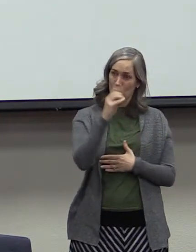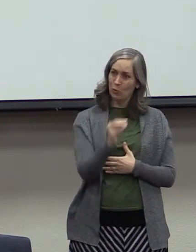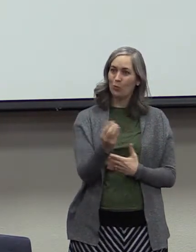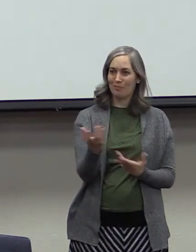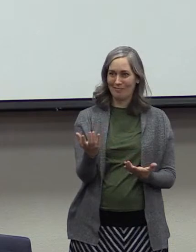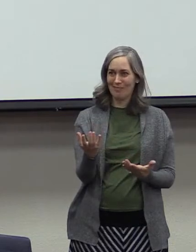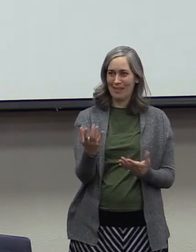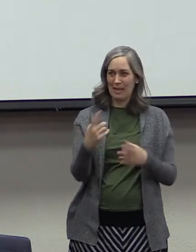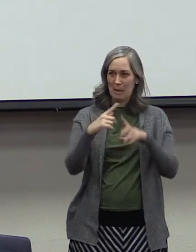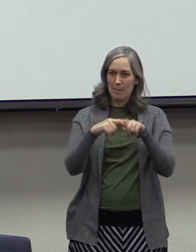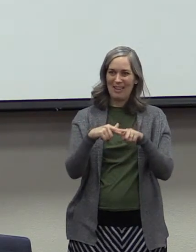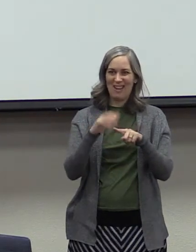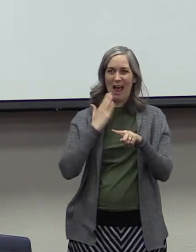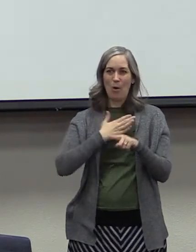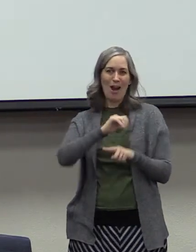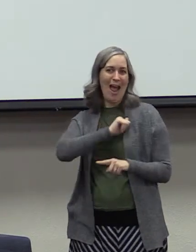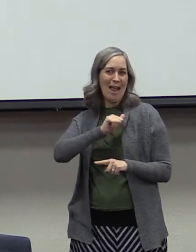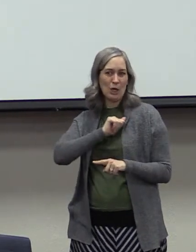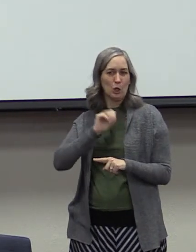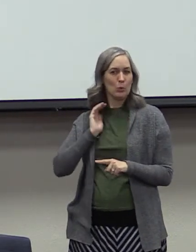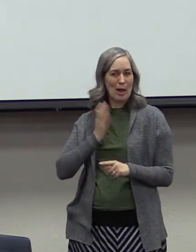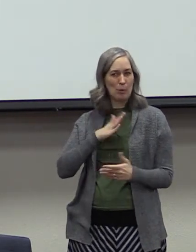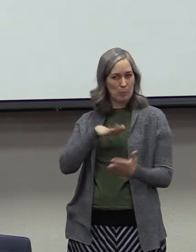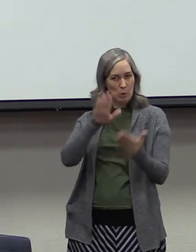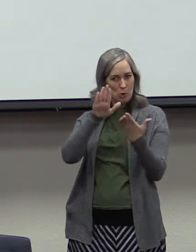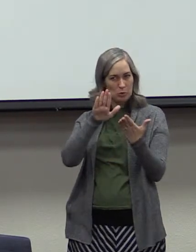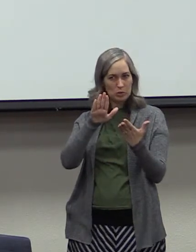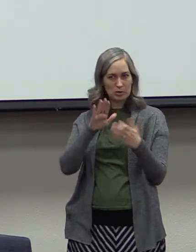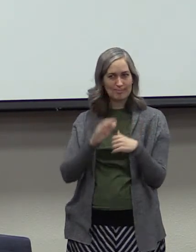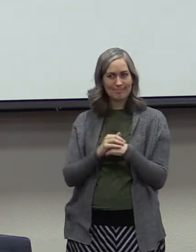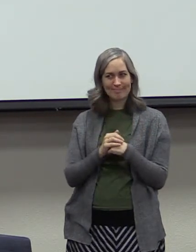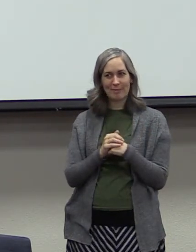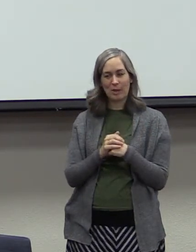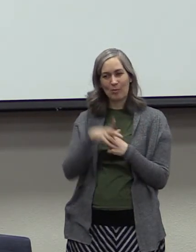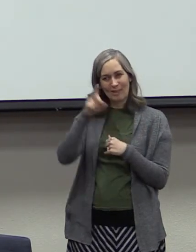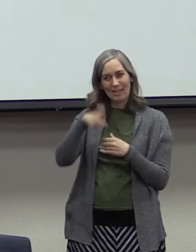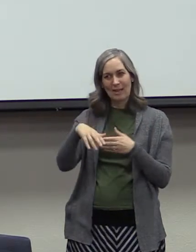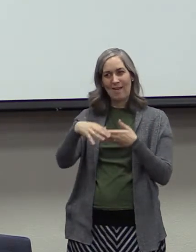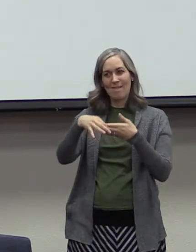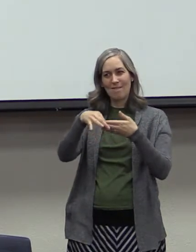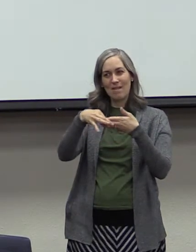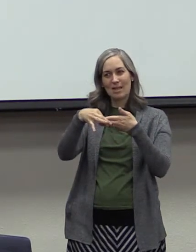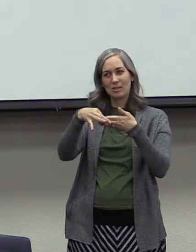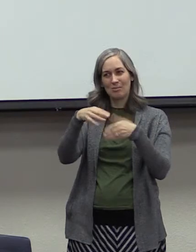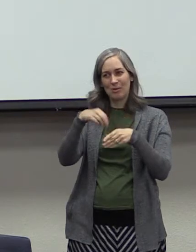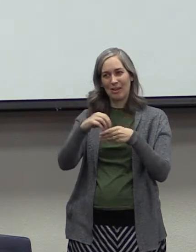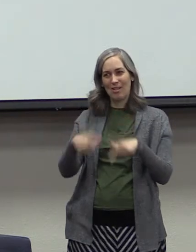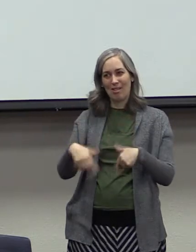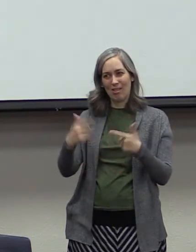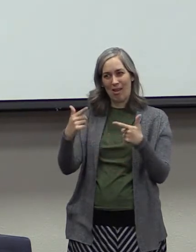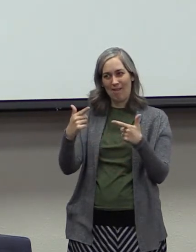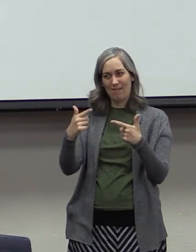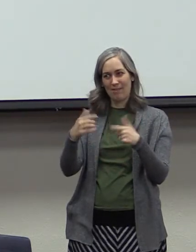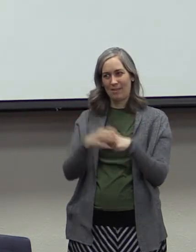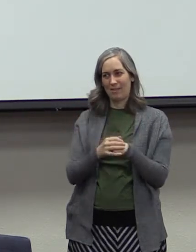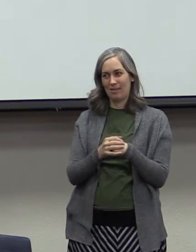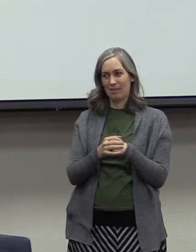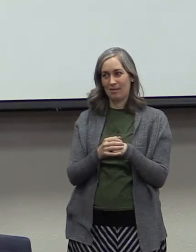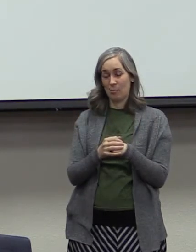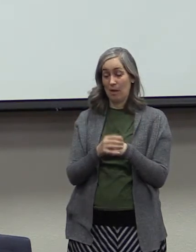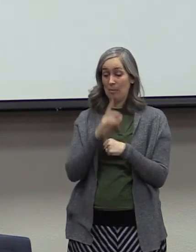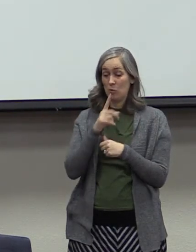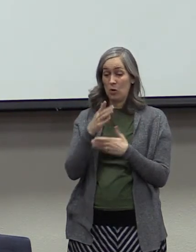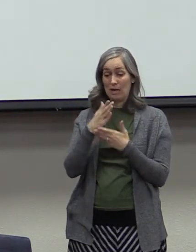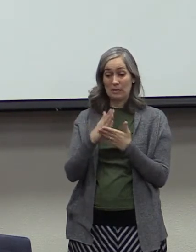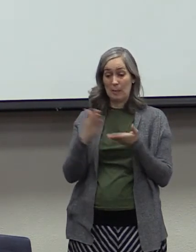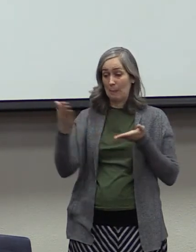and how we approach things. But we need to be flexible in our lives. I'm sure there were some servants that didn't want